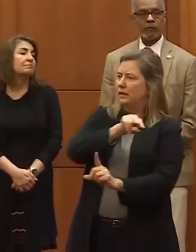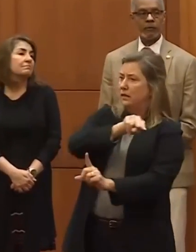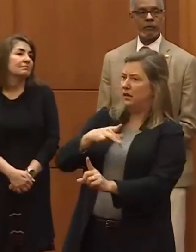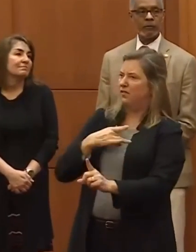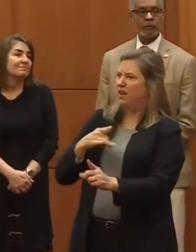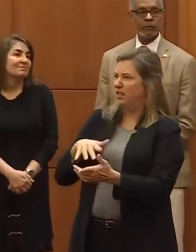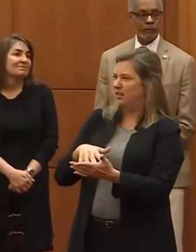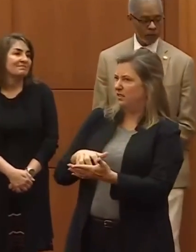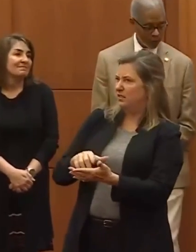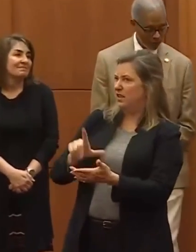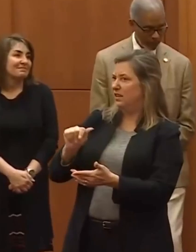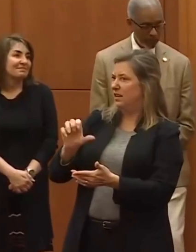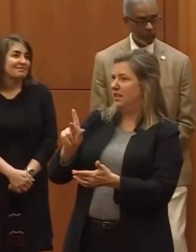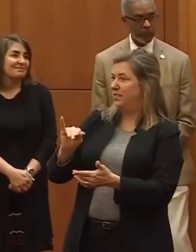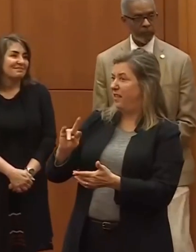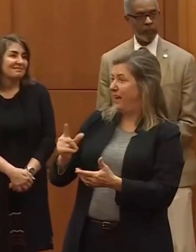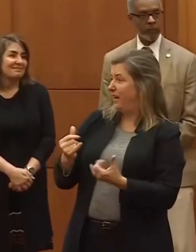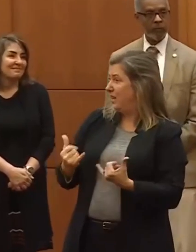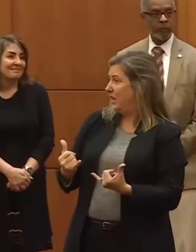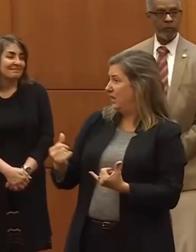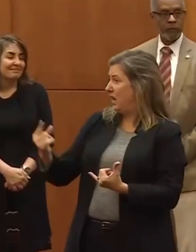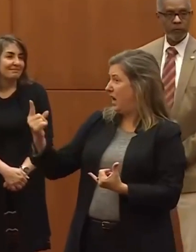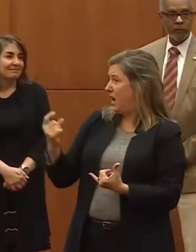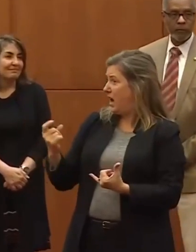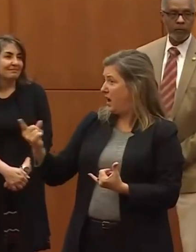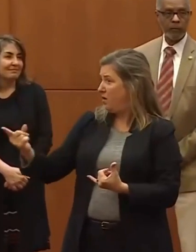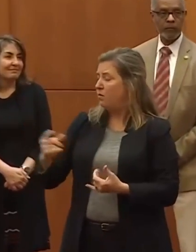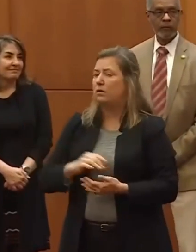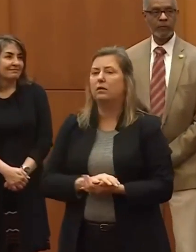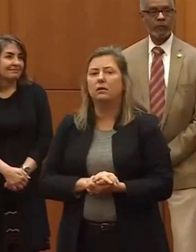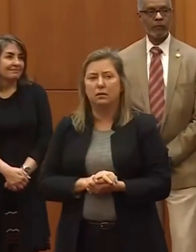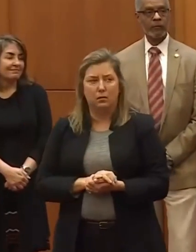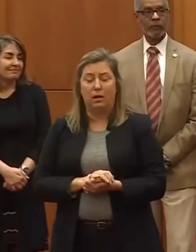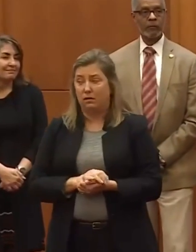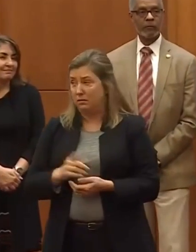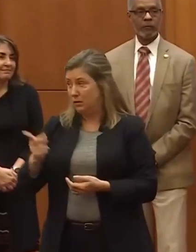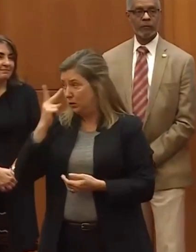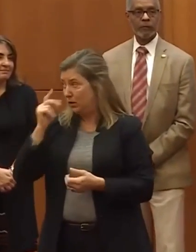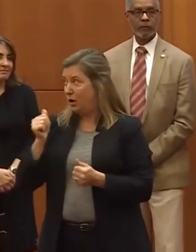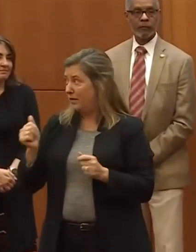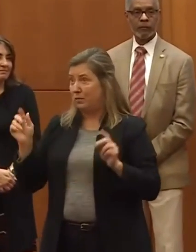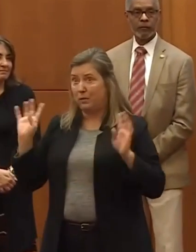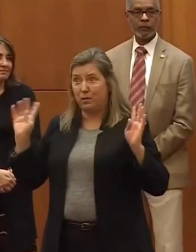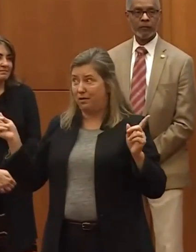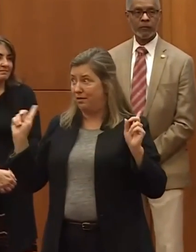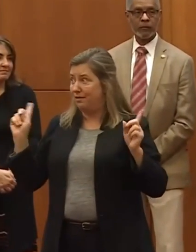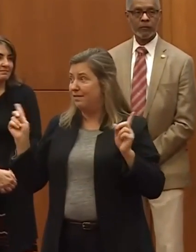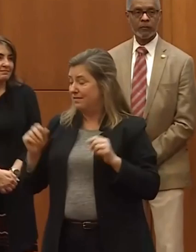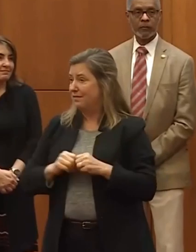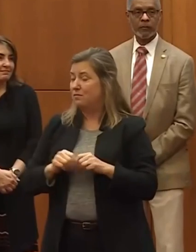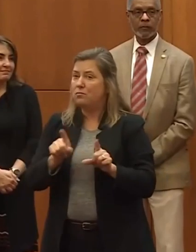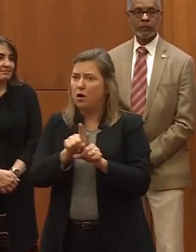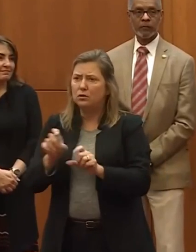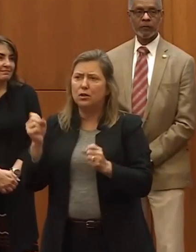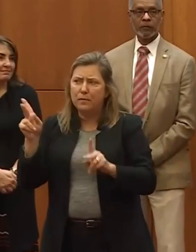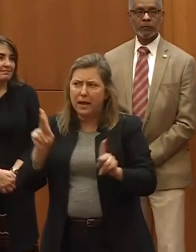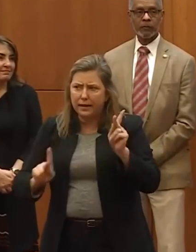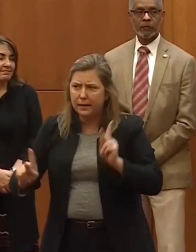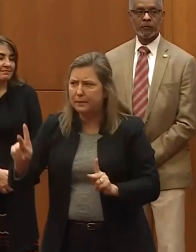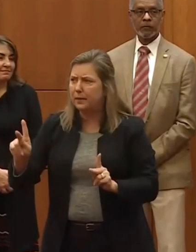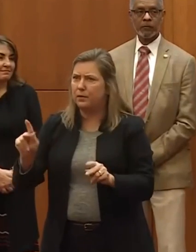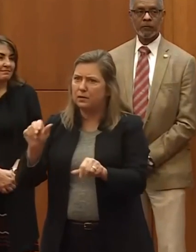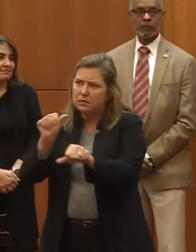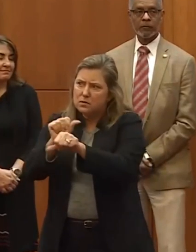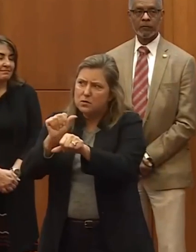You know, Henry, I would answer your question. You see a number of people behind me. There are also a lot of people that